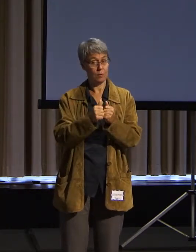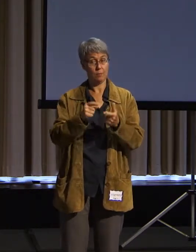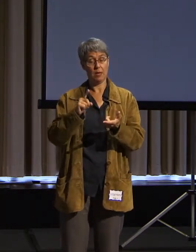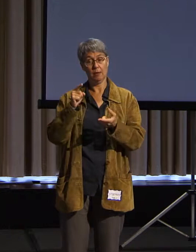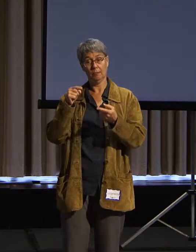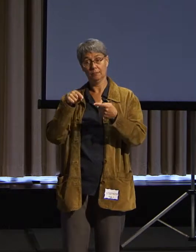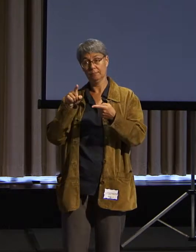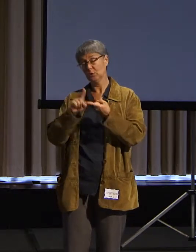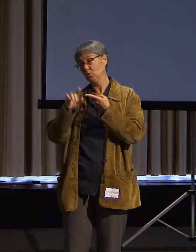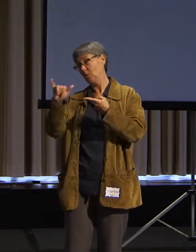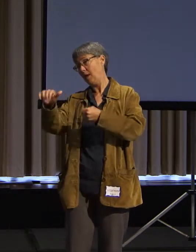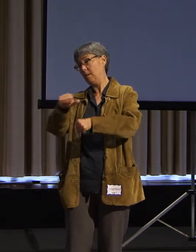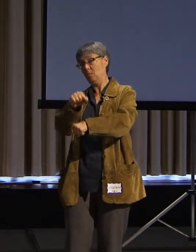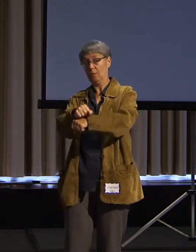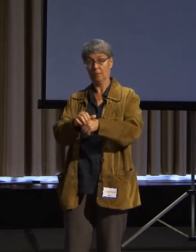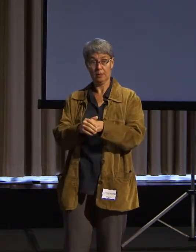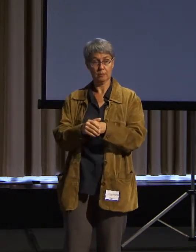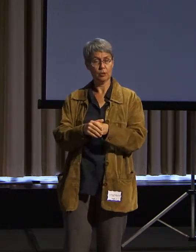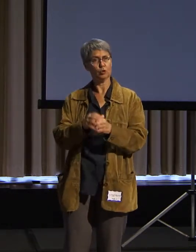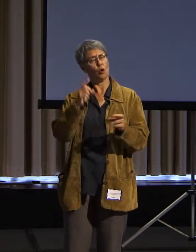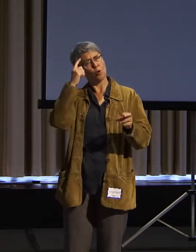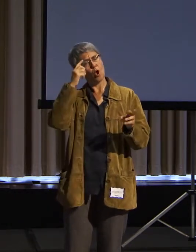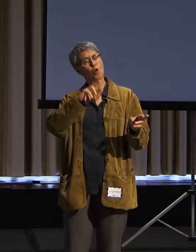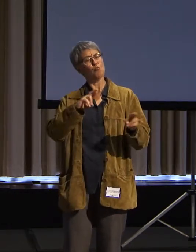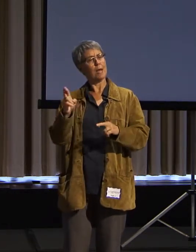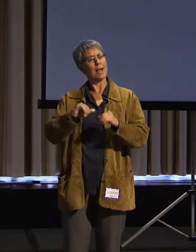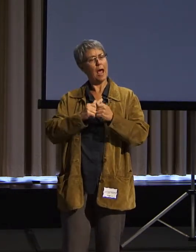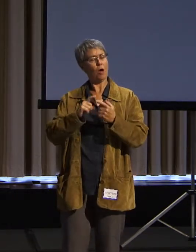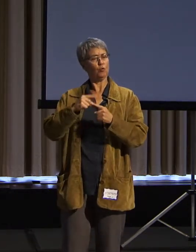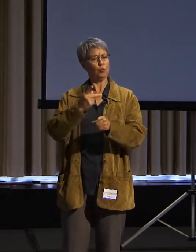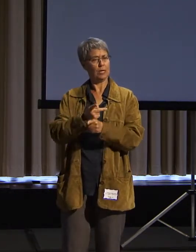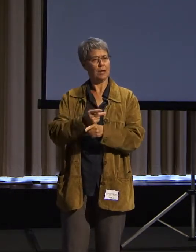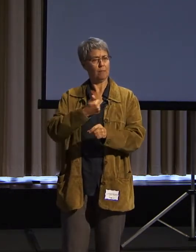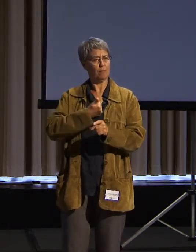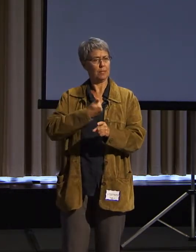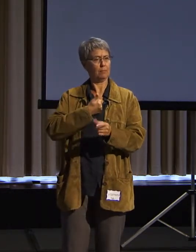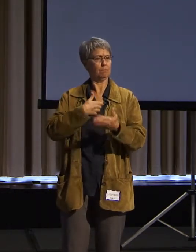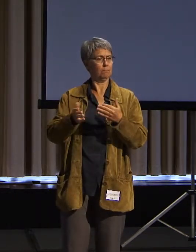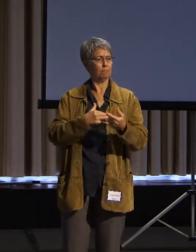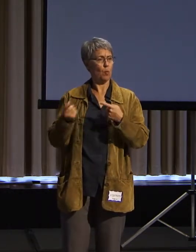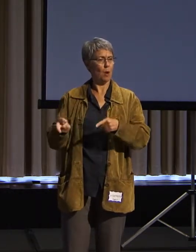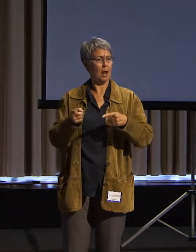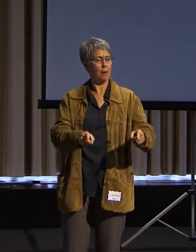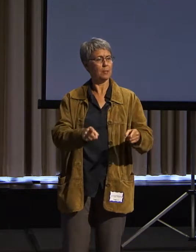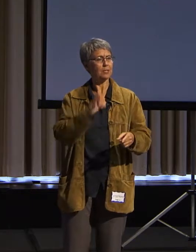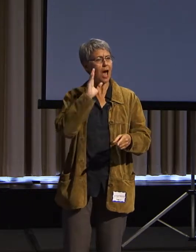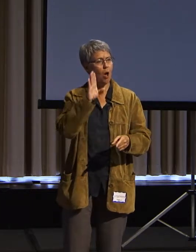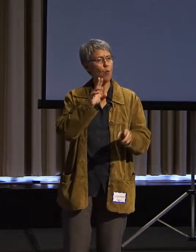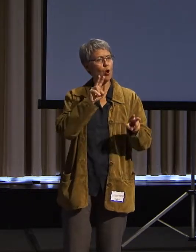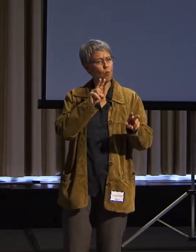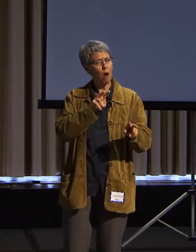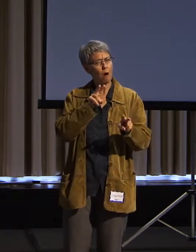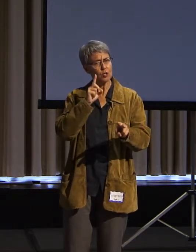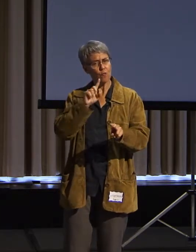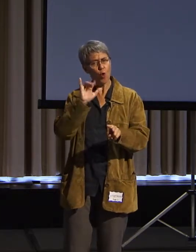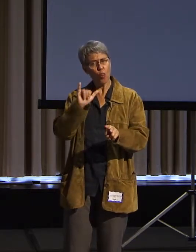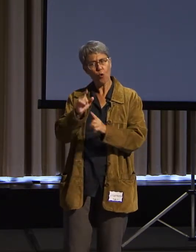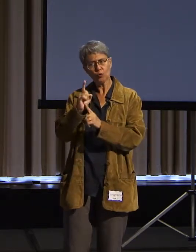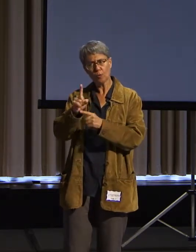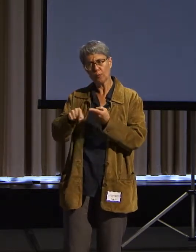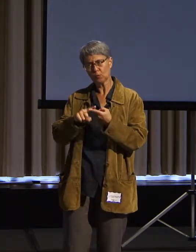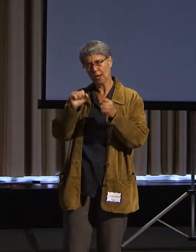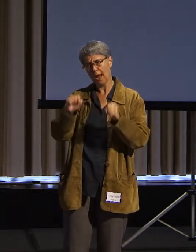breathe and stop pressuring myself to be hypervigilant and always planning. These small acts of gentleness towards